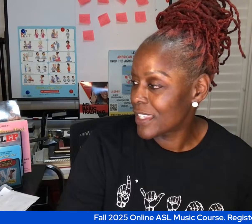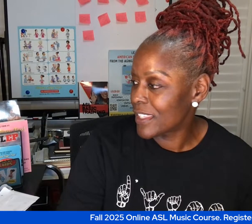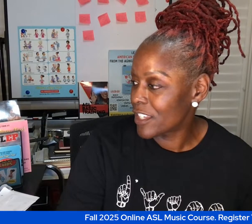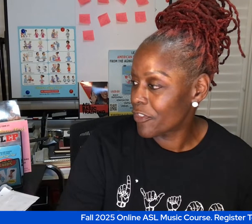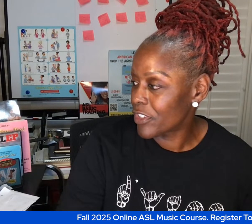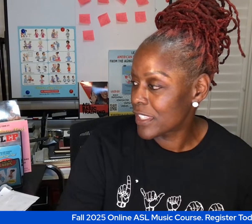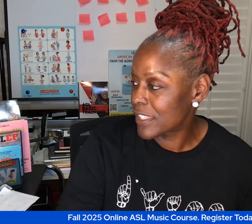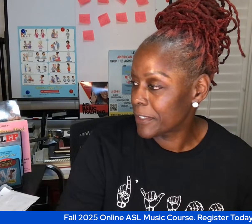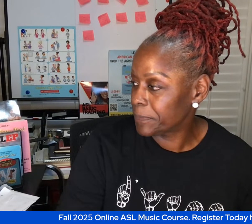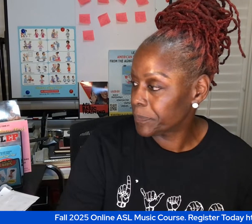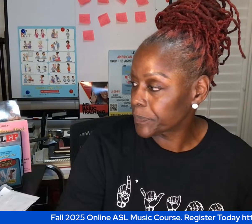the difference.